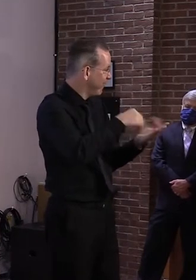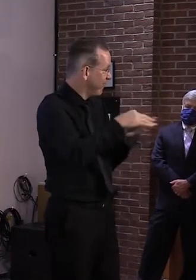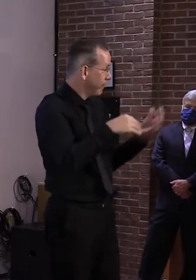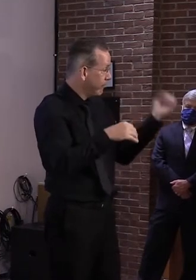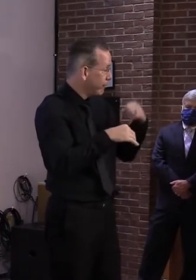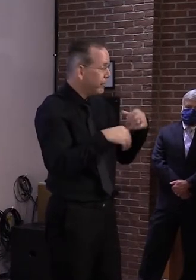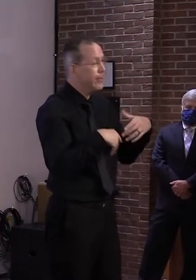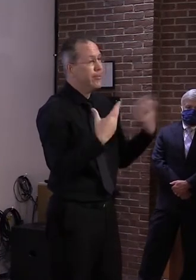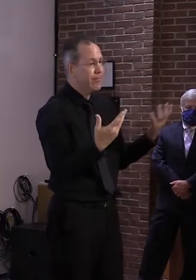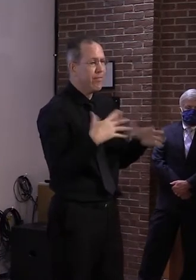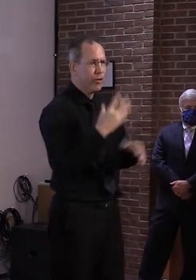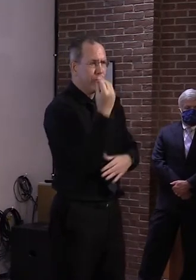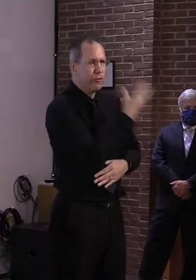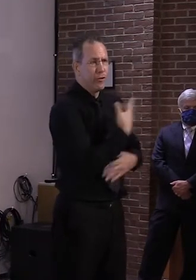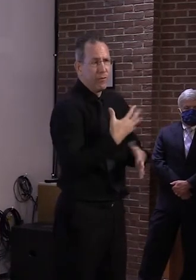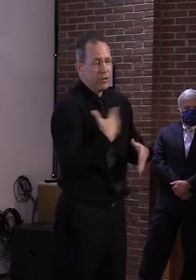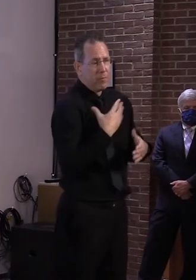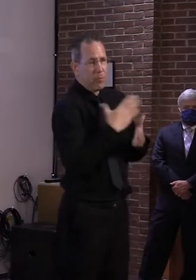All right, great, thank you.